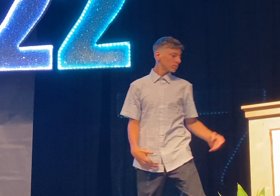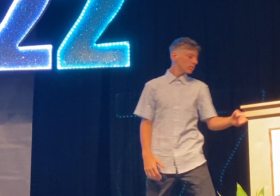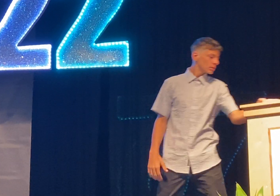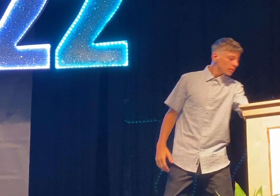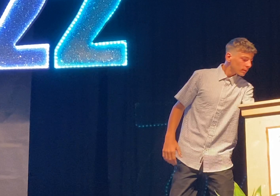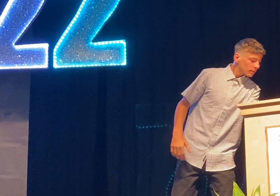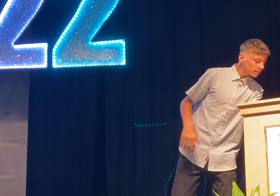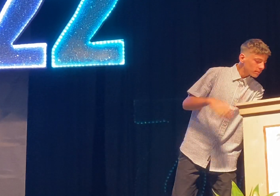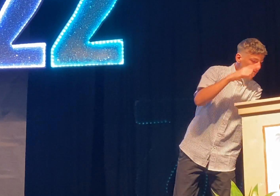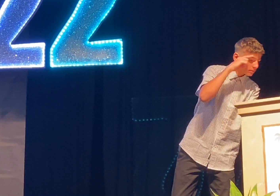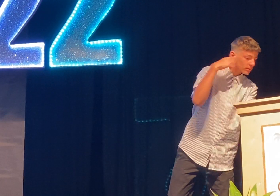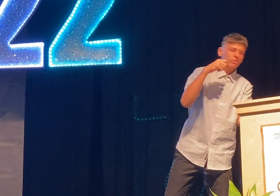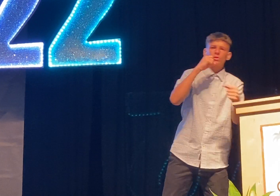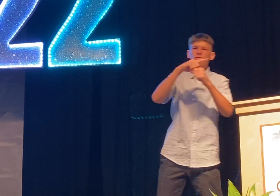rough journey, but I'm here.